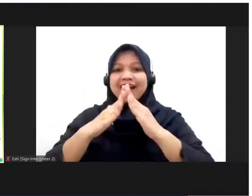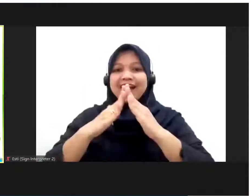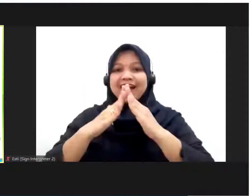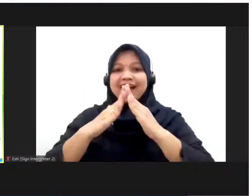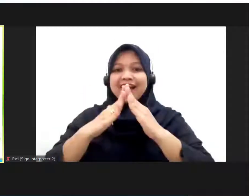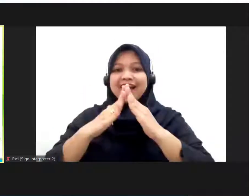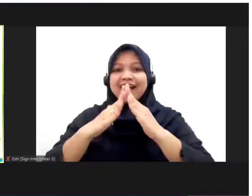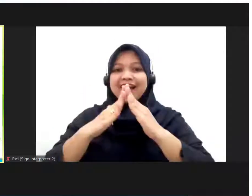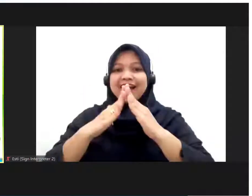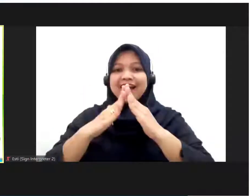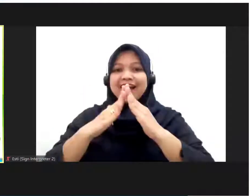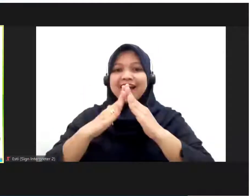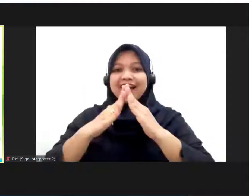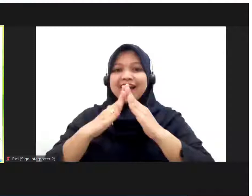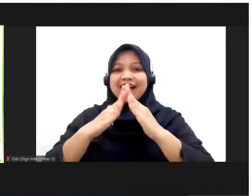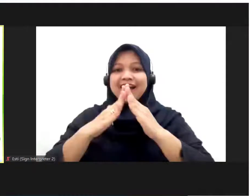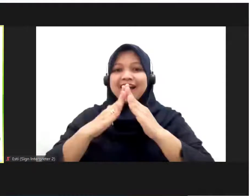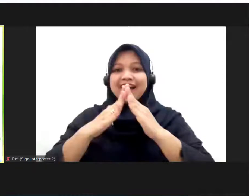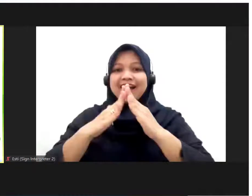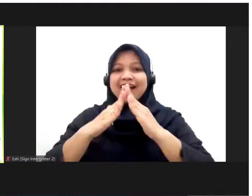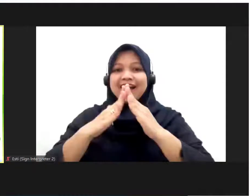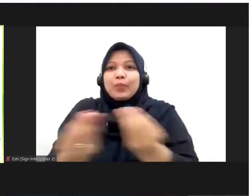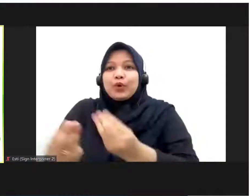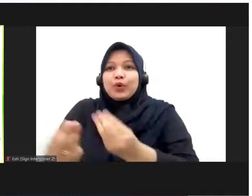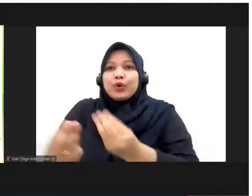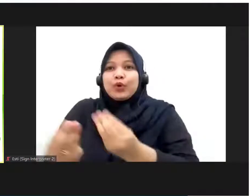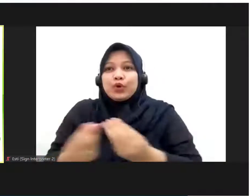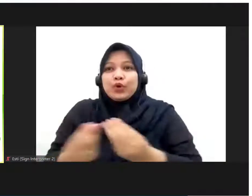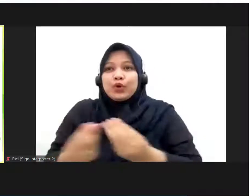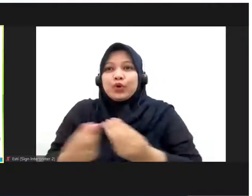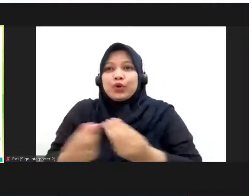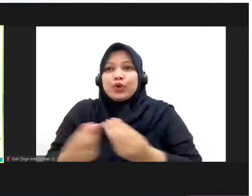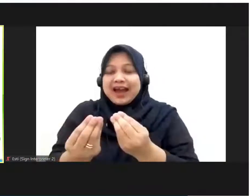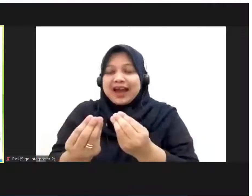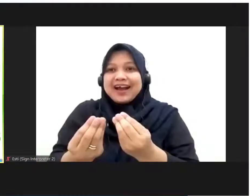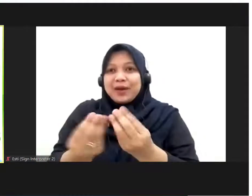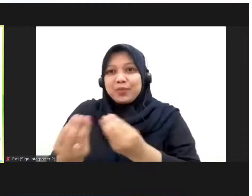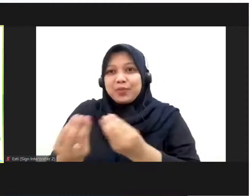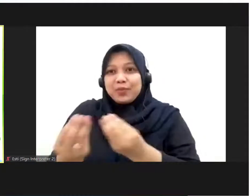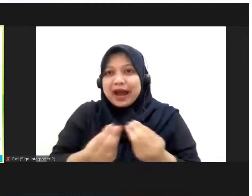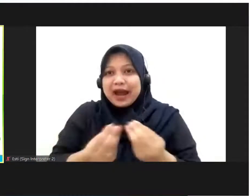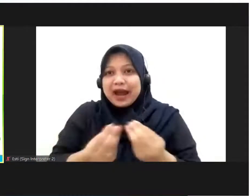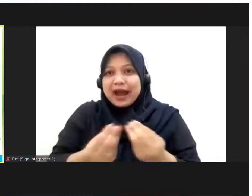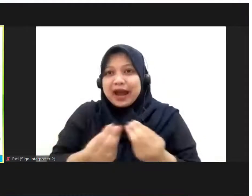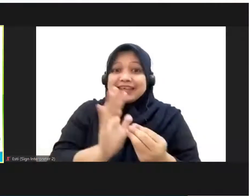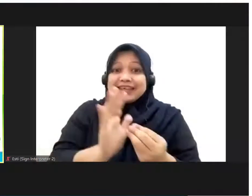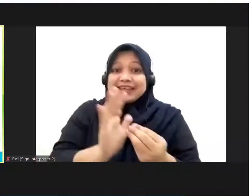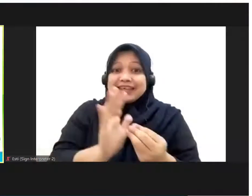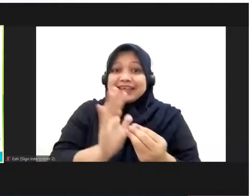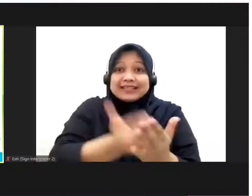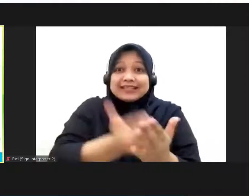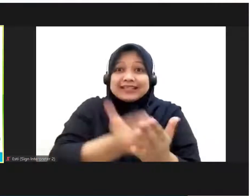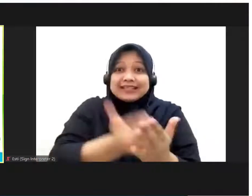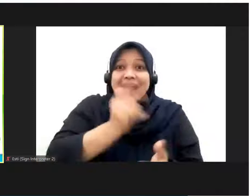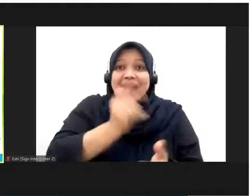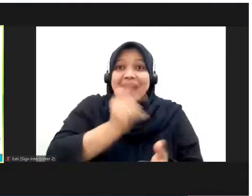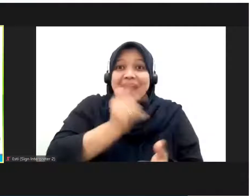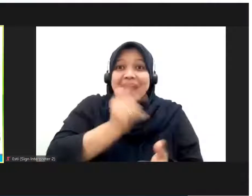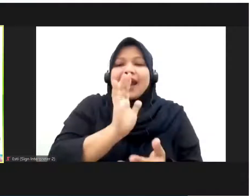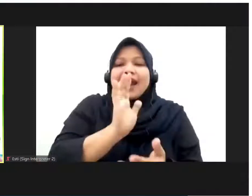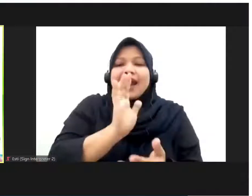your backyard you have a garden, then you can share. If I will give you some squash, the other would give